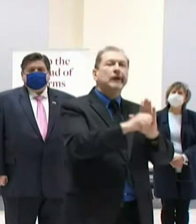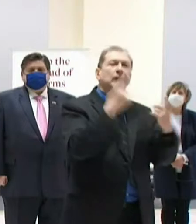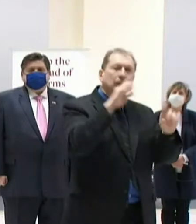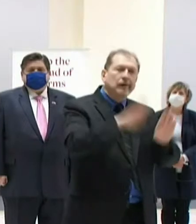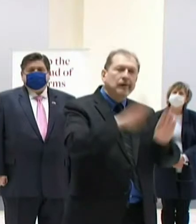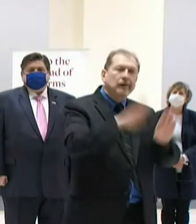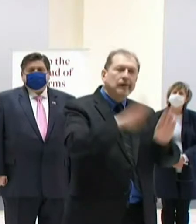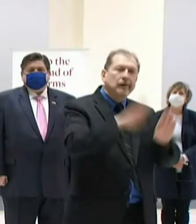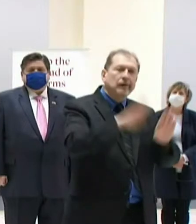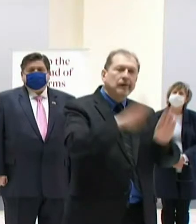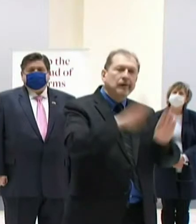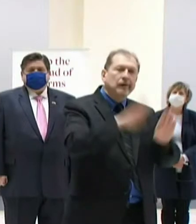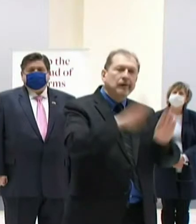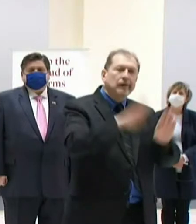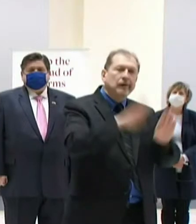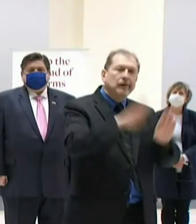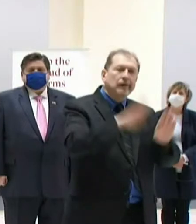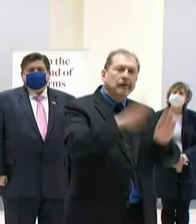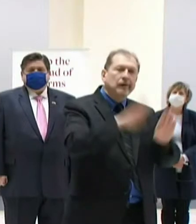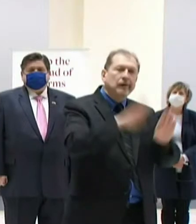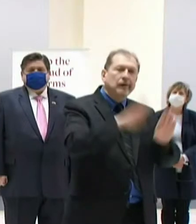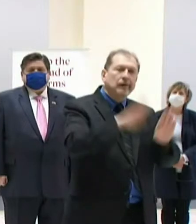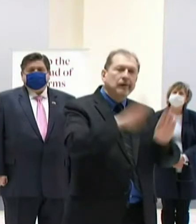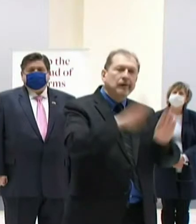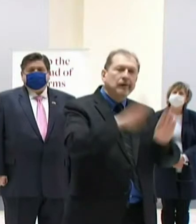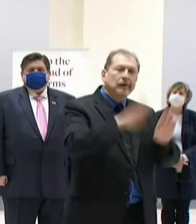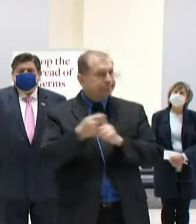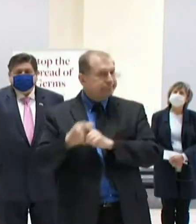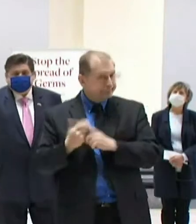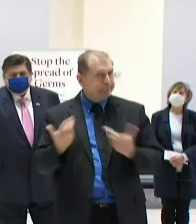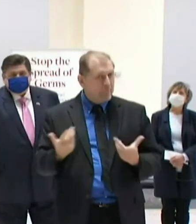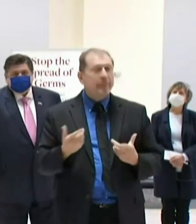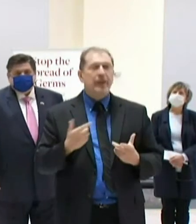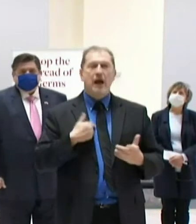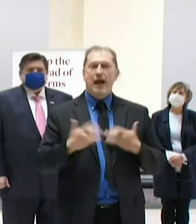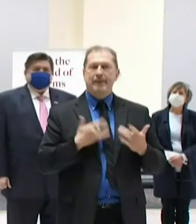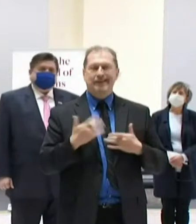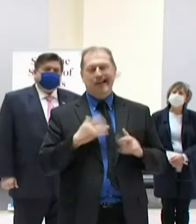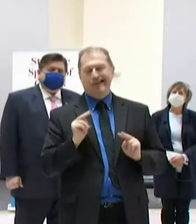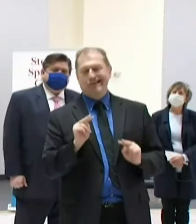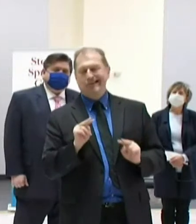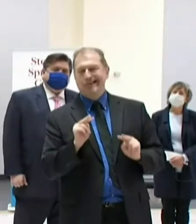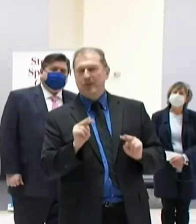times over these last about the prospects of what this summer will bring,